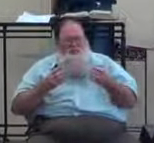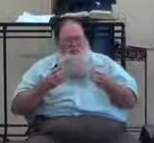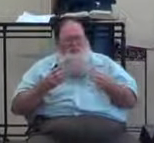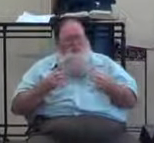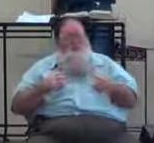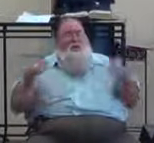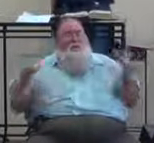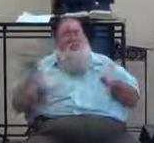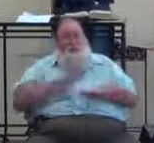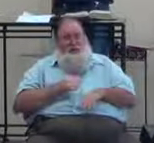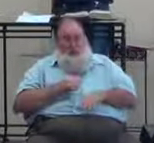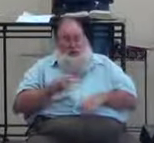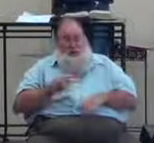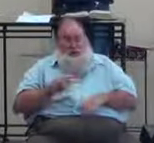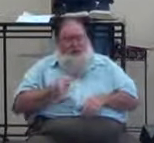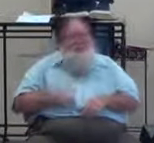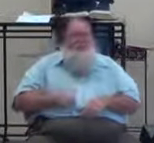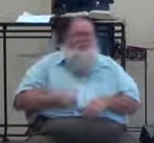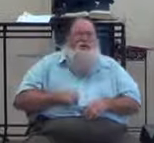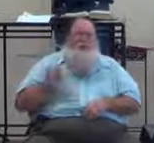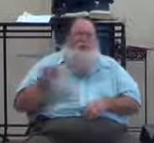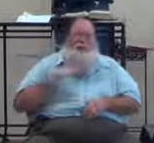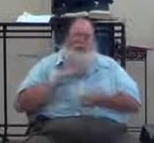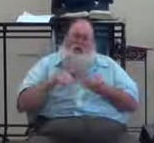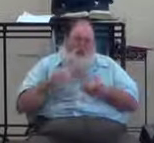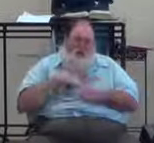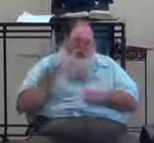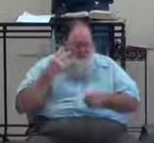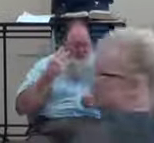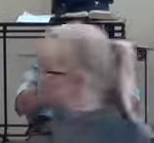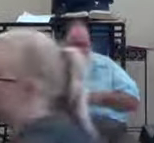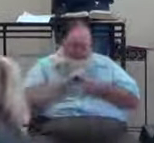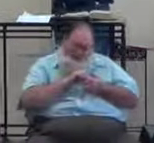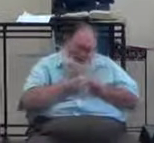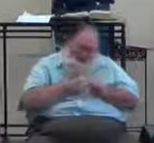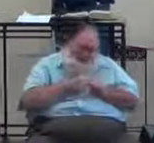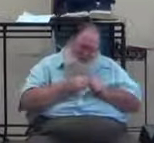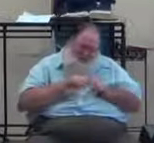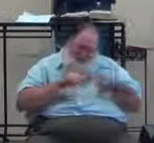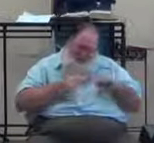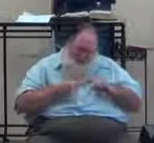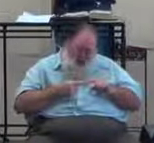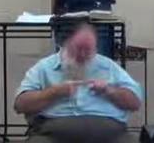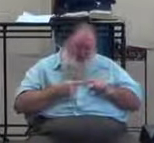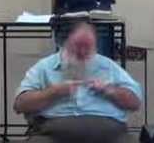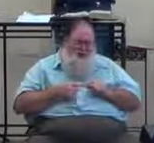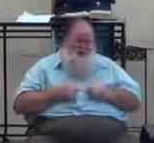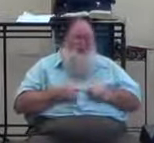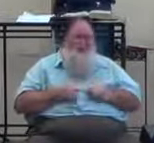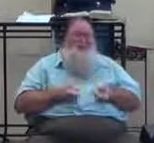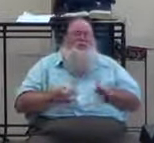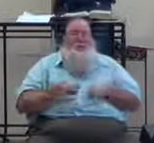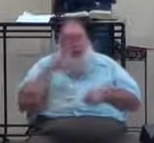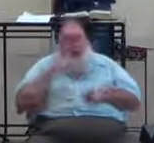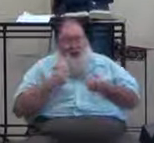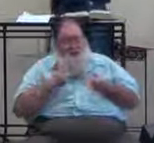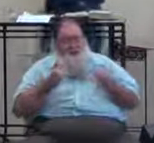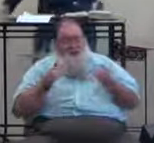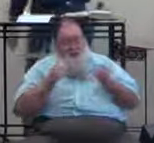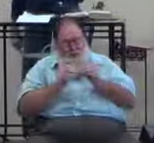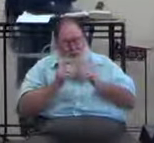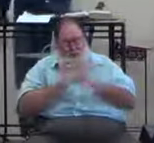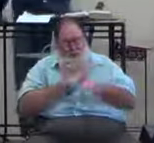I. And all we can see is the suffering and the pain and the hurt in it when God has so much more in the end. We